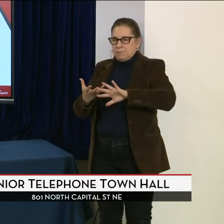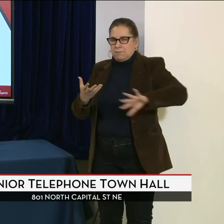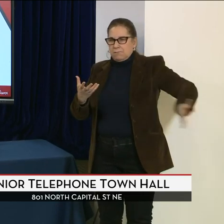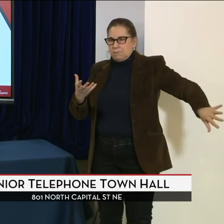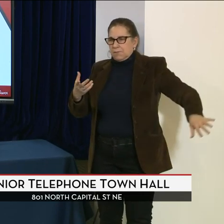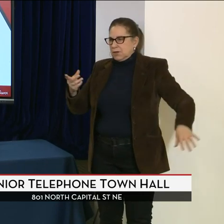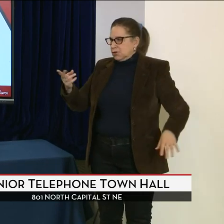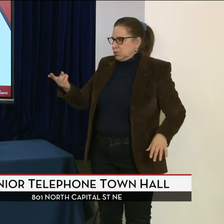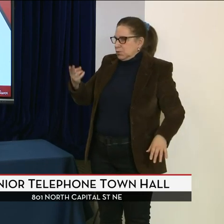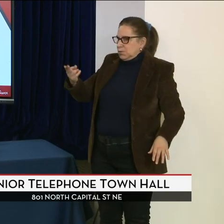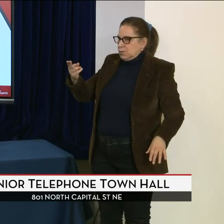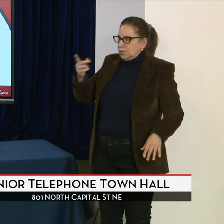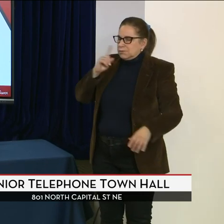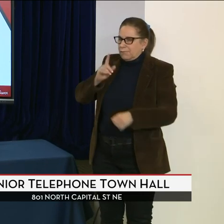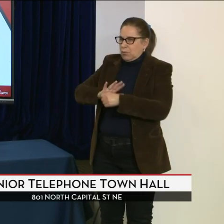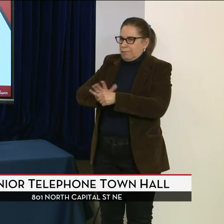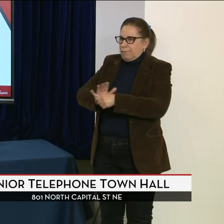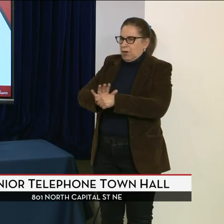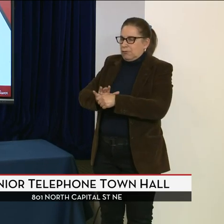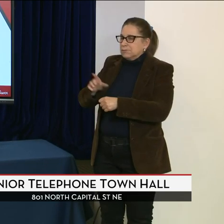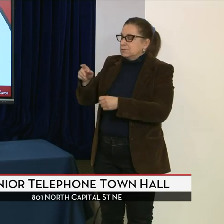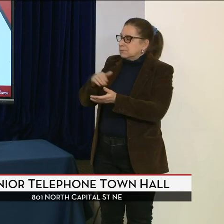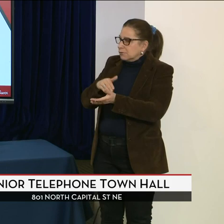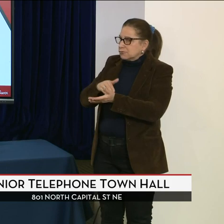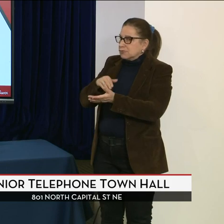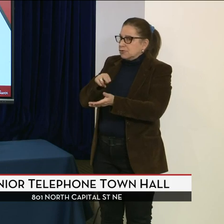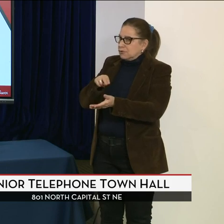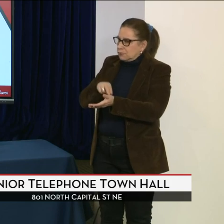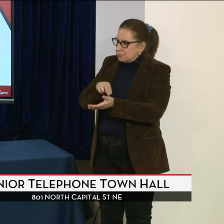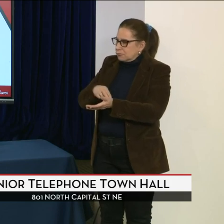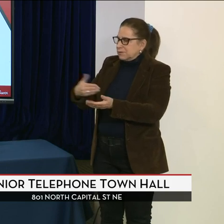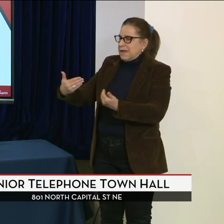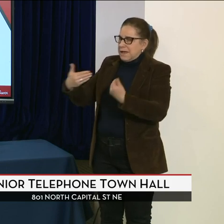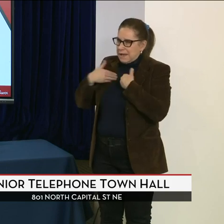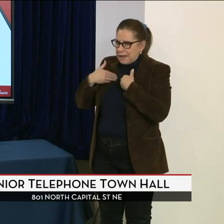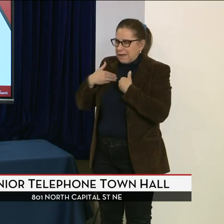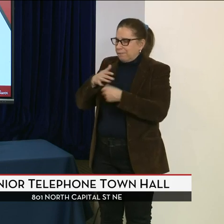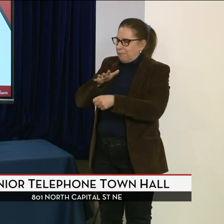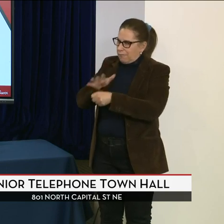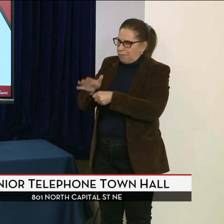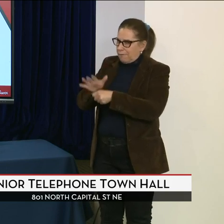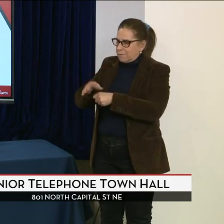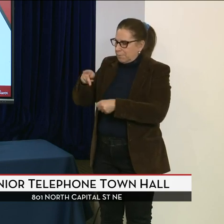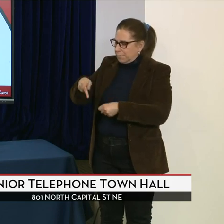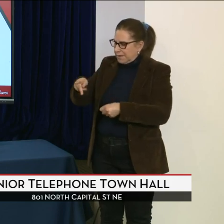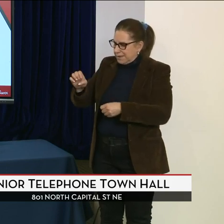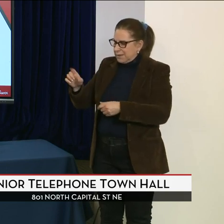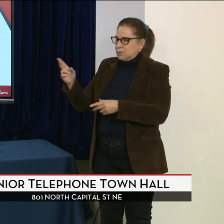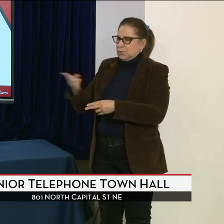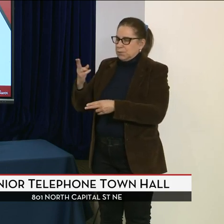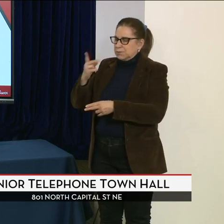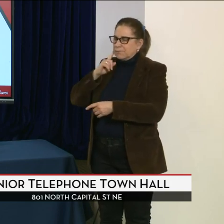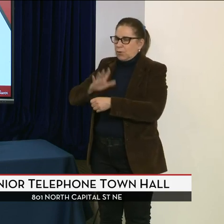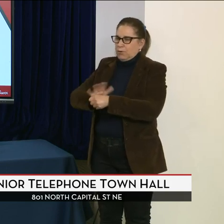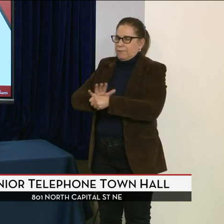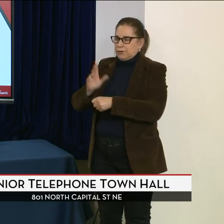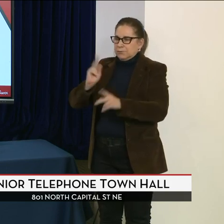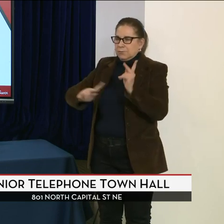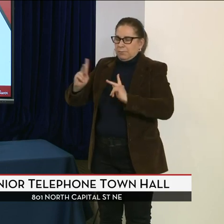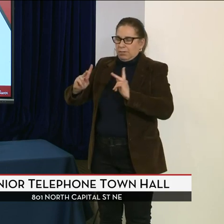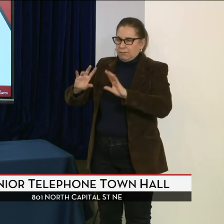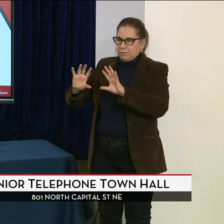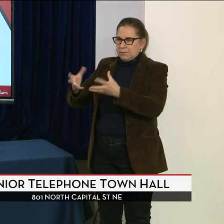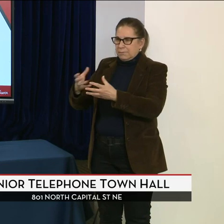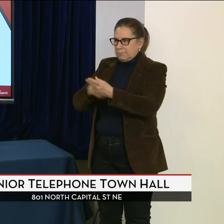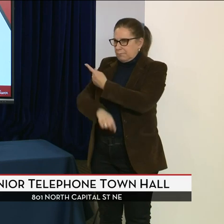patients, to be able to have access to that personal protective equipment. We have been working with the healthcare provider community,